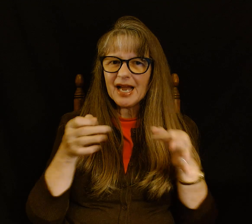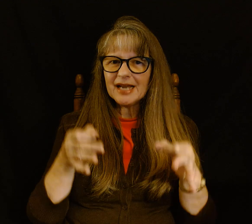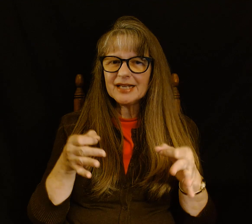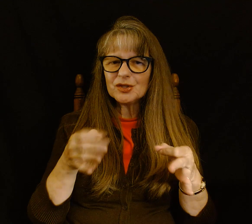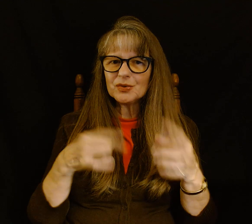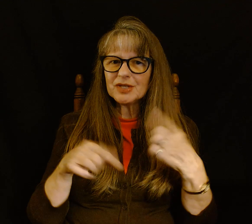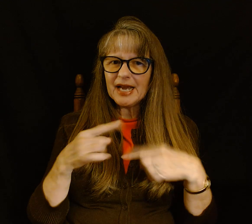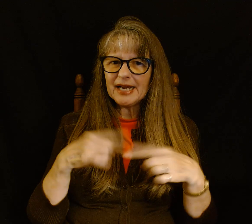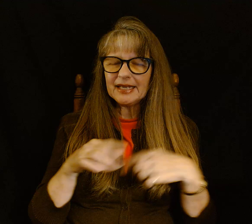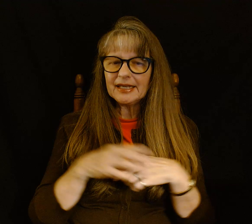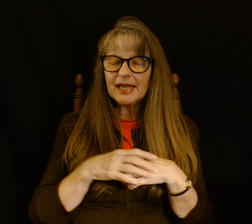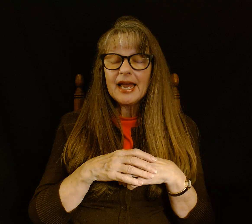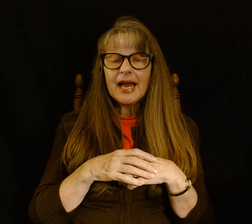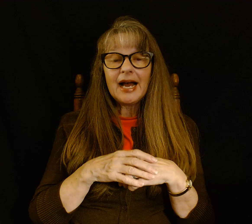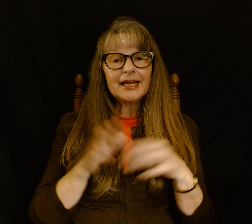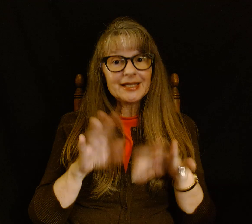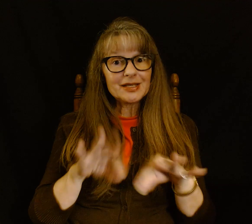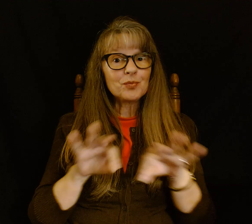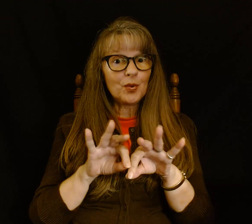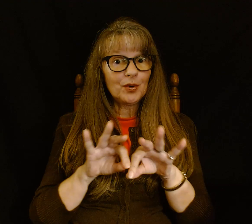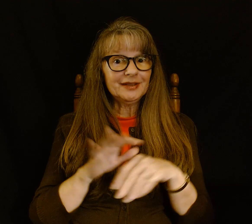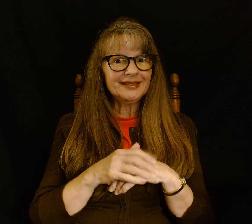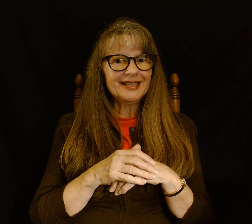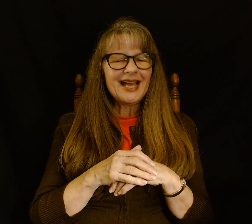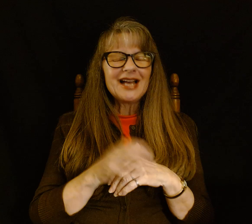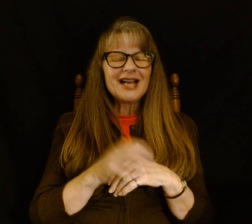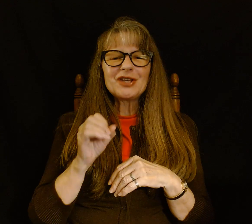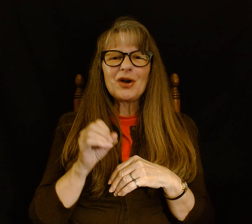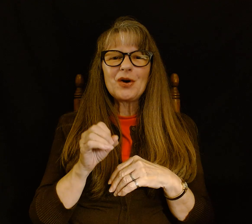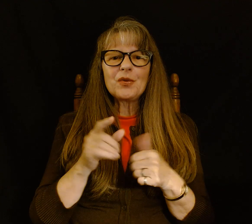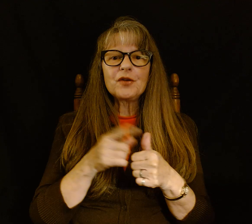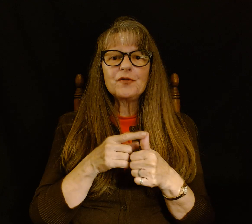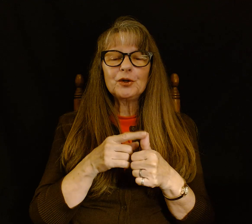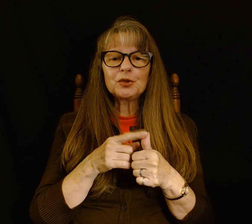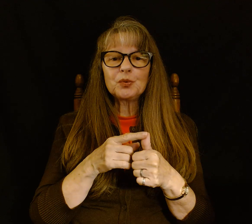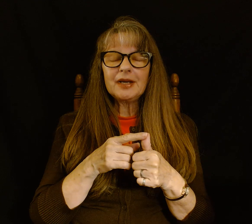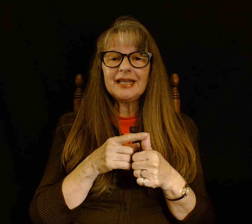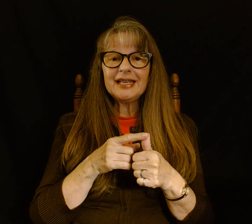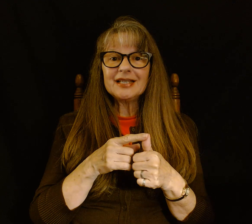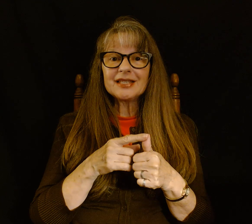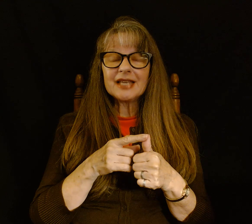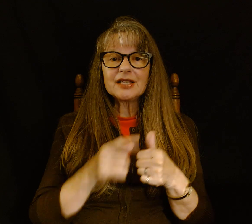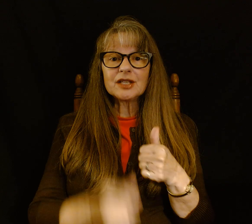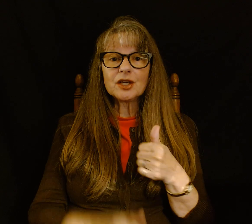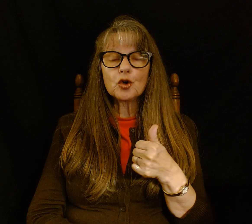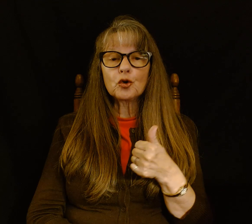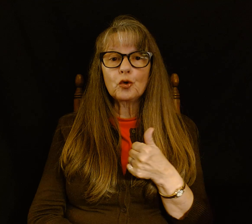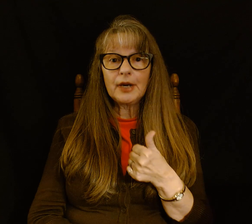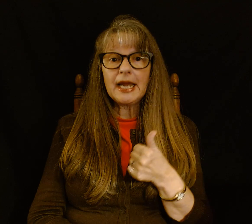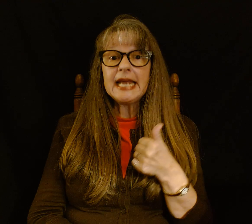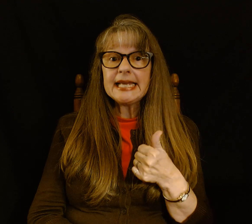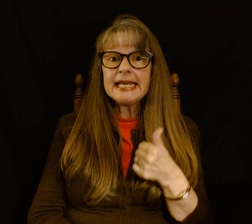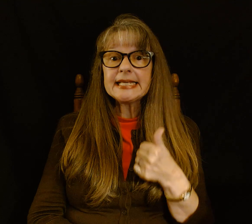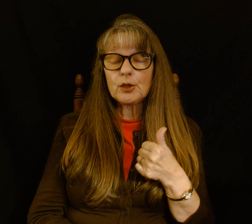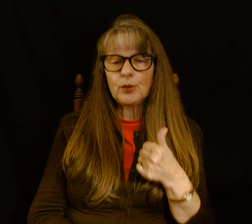decide to sign it is important. So the first one is it is